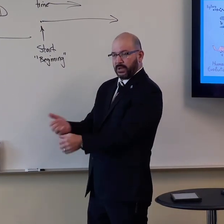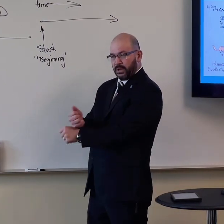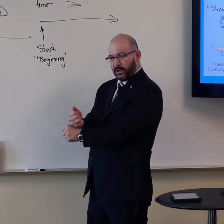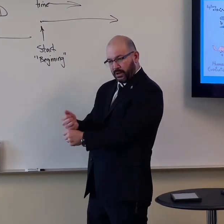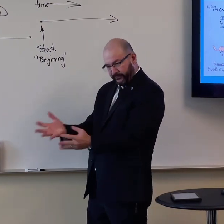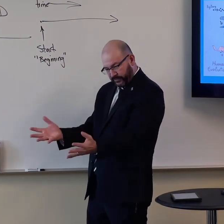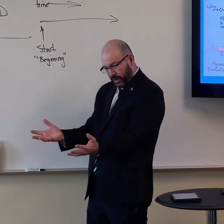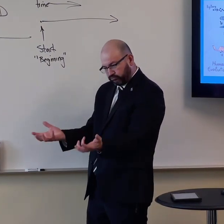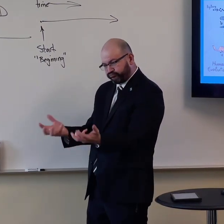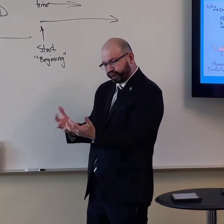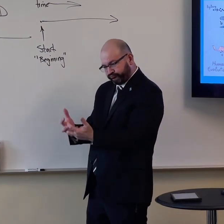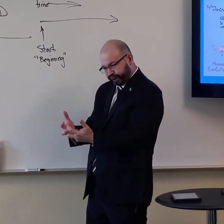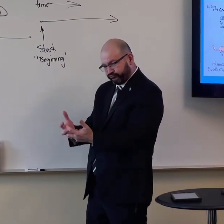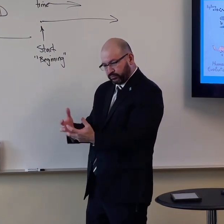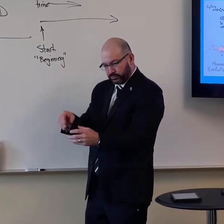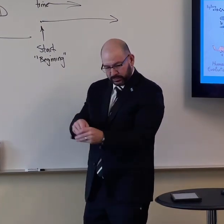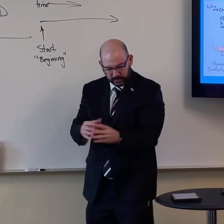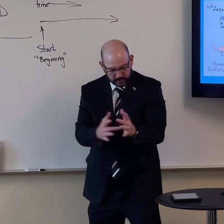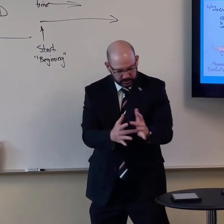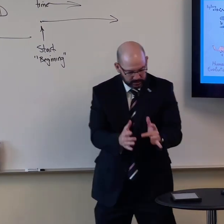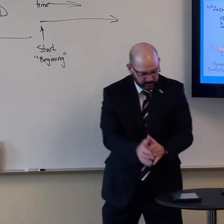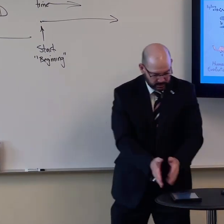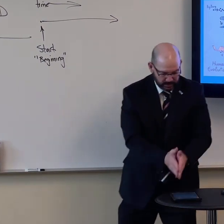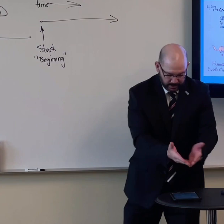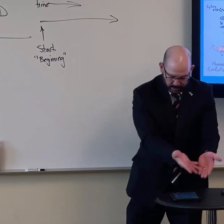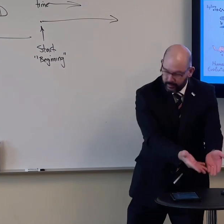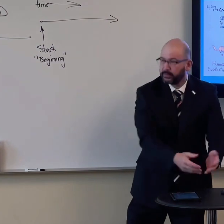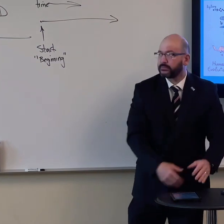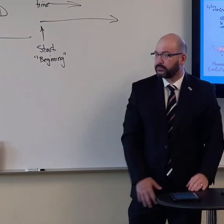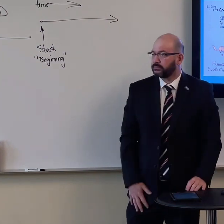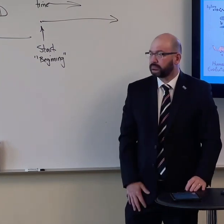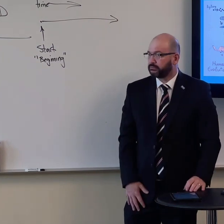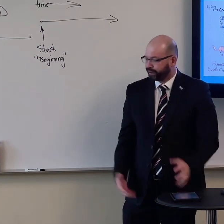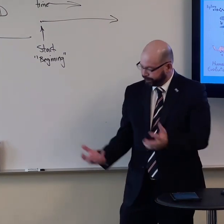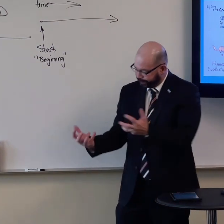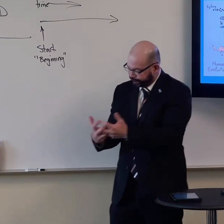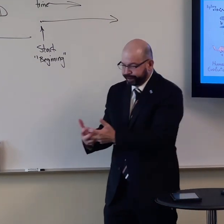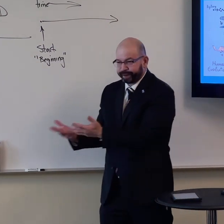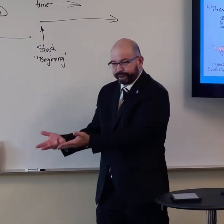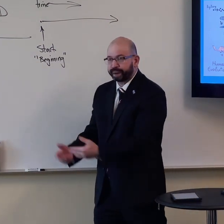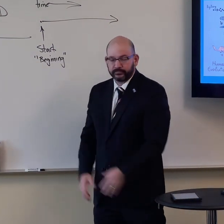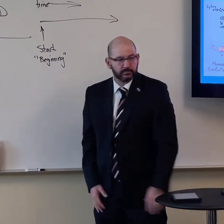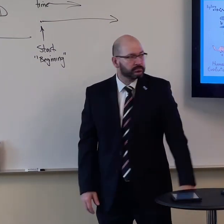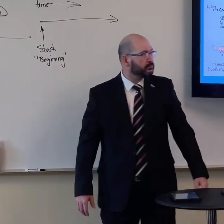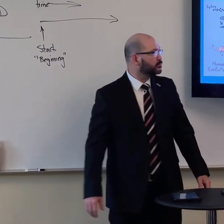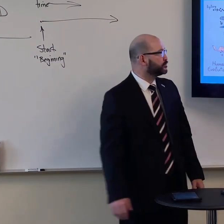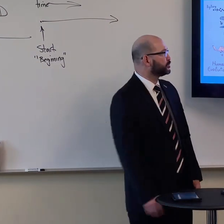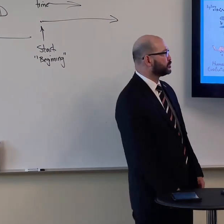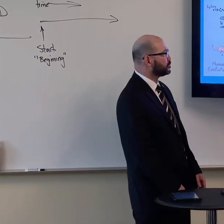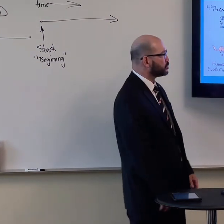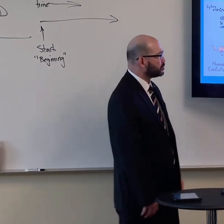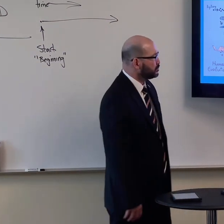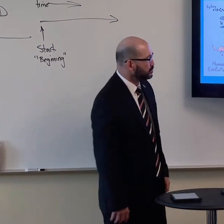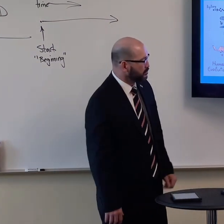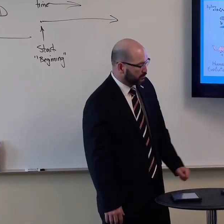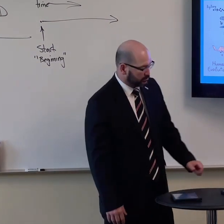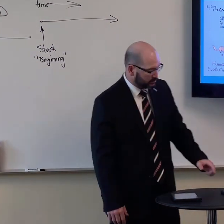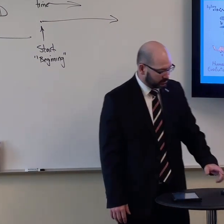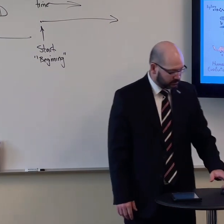improvement of biological life and the big bang, you take the Bible and you see what the Bible says about that.